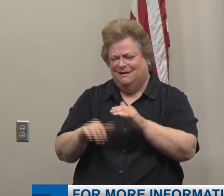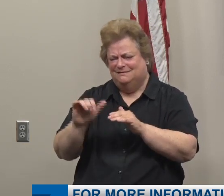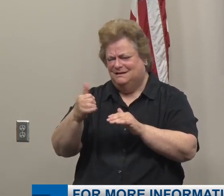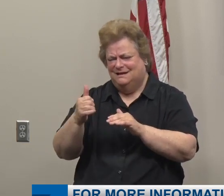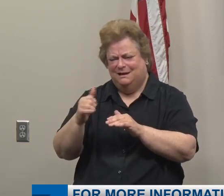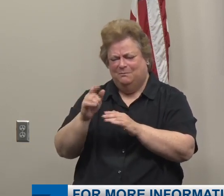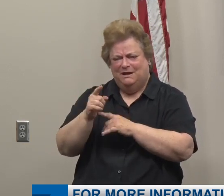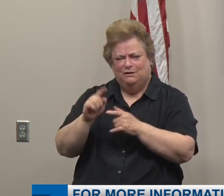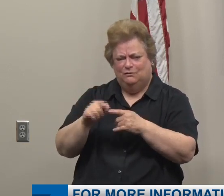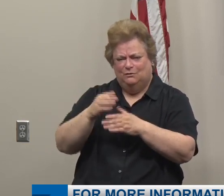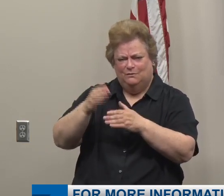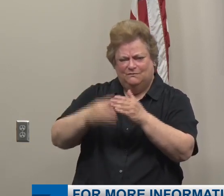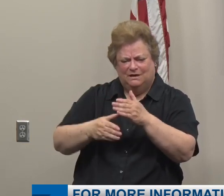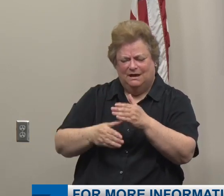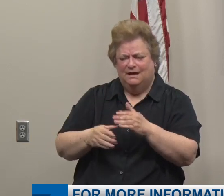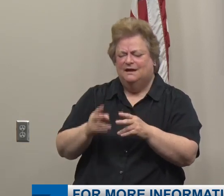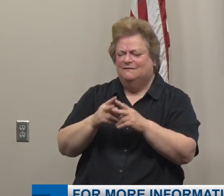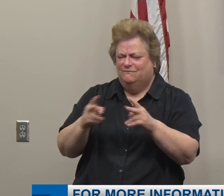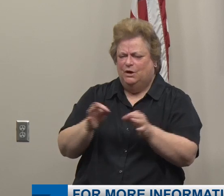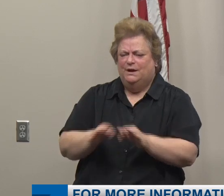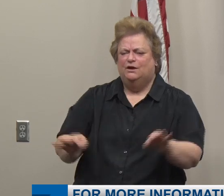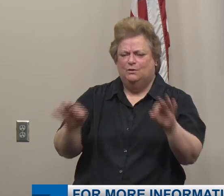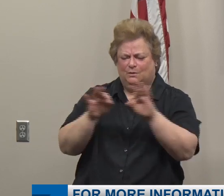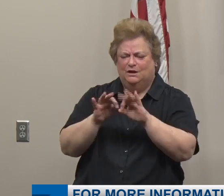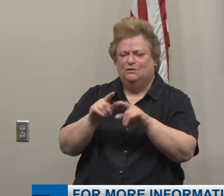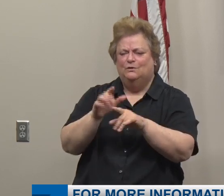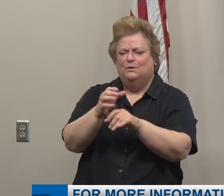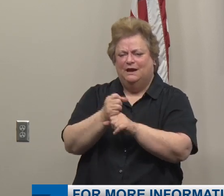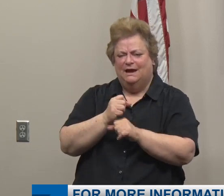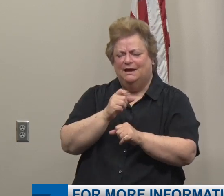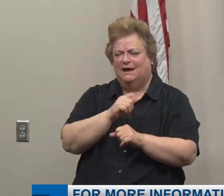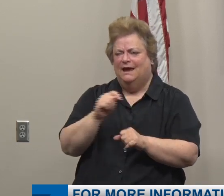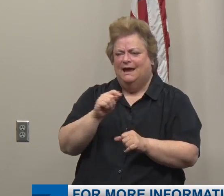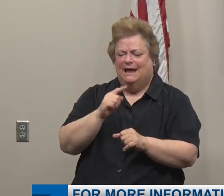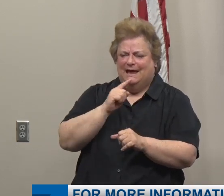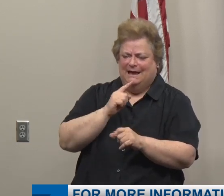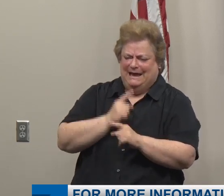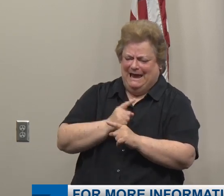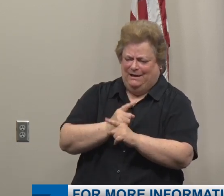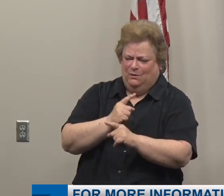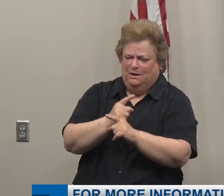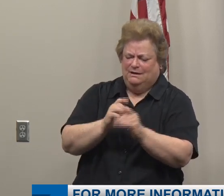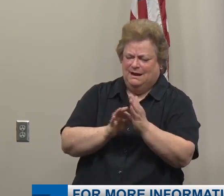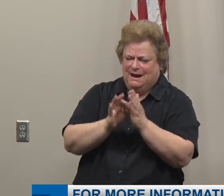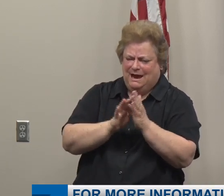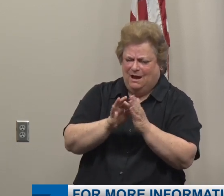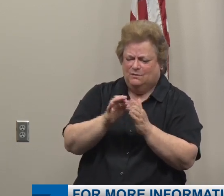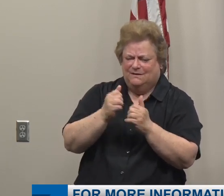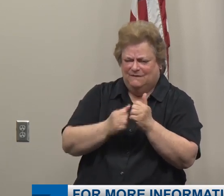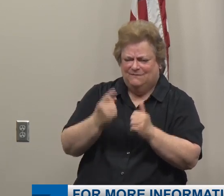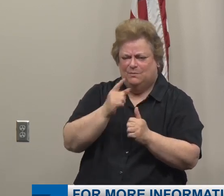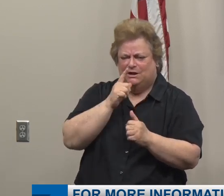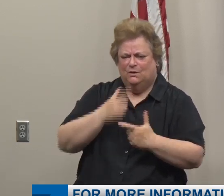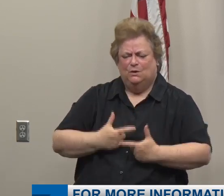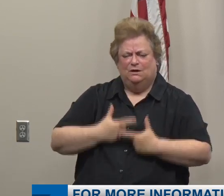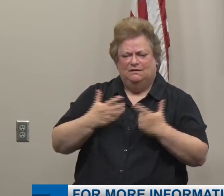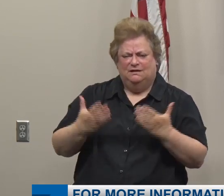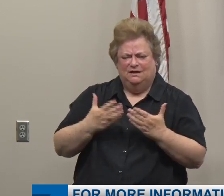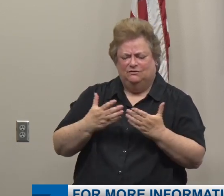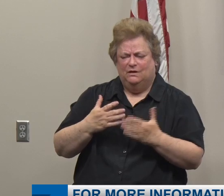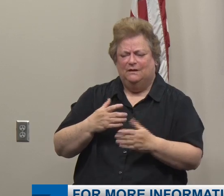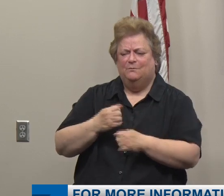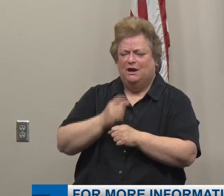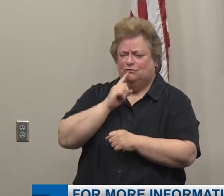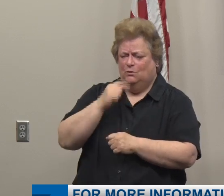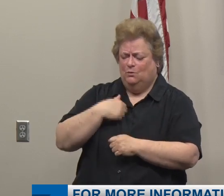complete it's really critical to get an accurate account of every resident because it ensures that we receive our